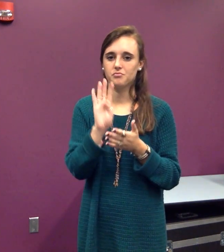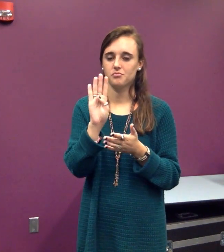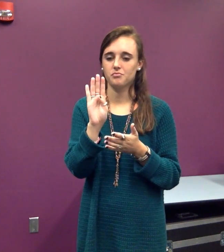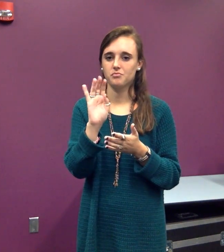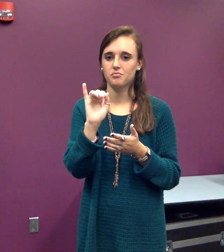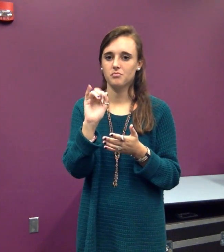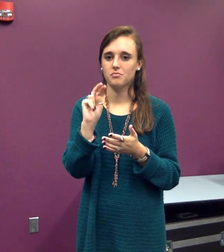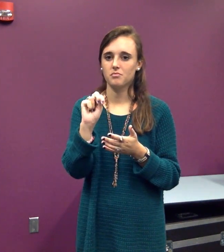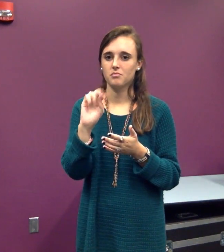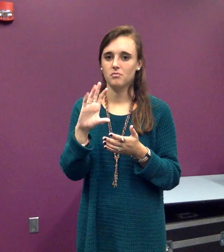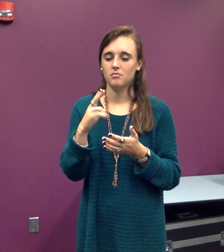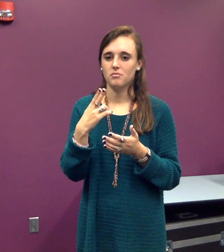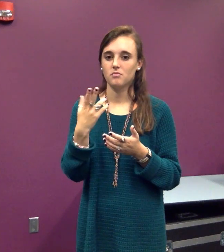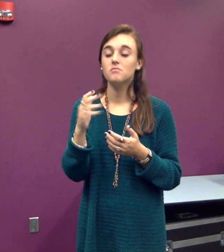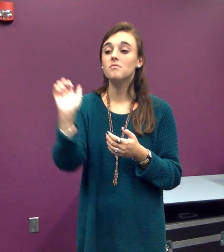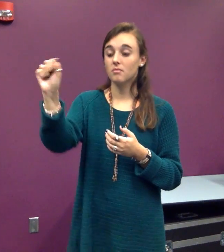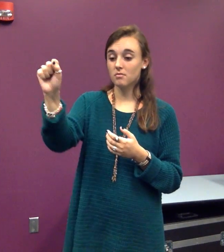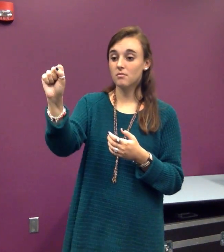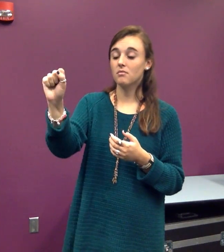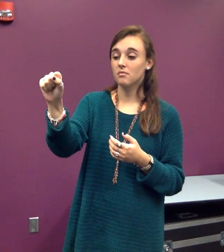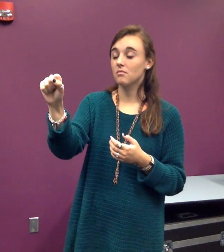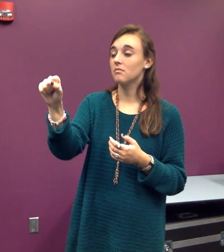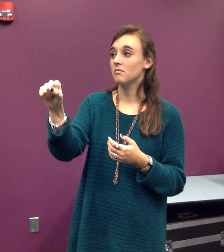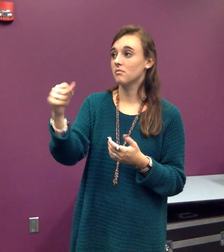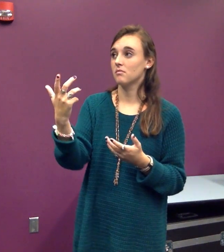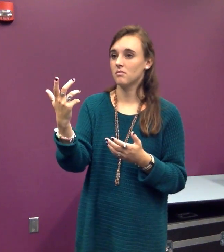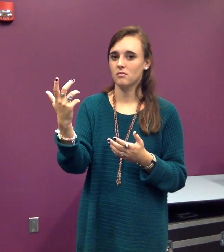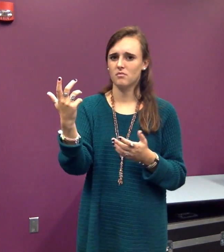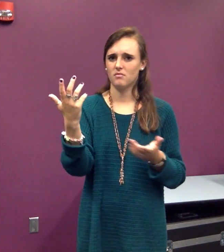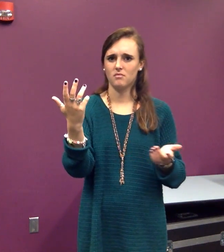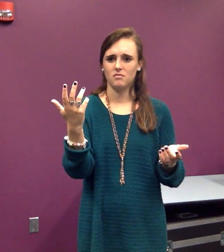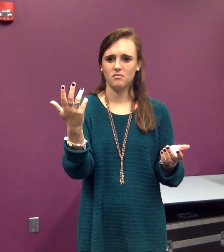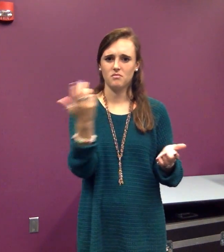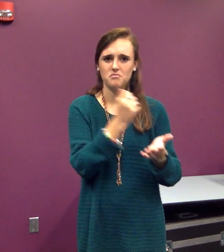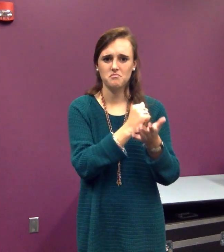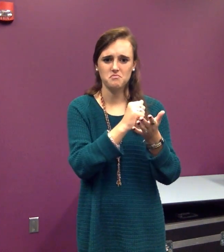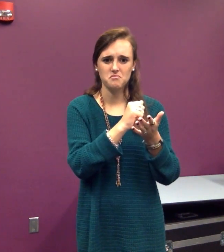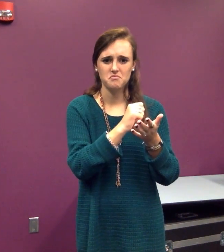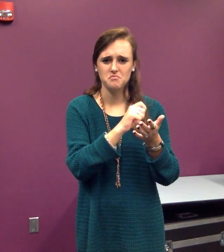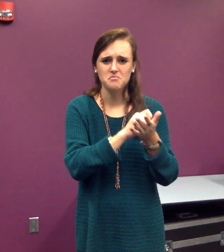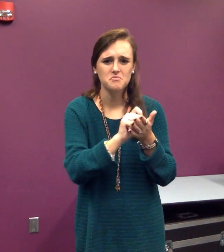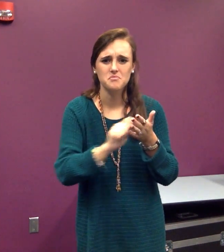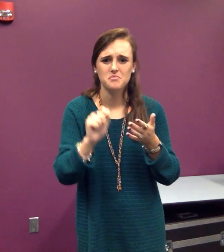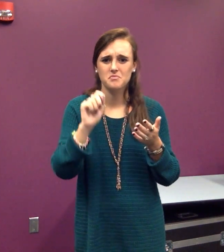Yes, you may if you'd like to. You can also draw 6 of them for me, or 8, or 12.